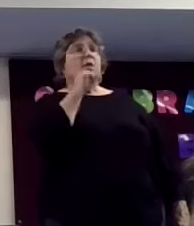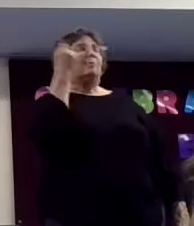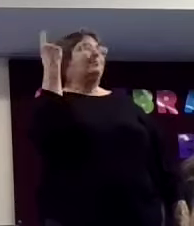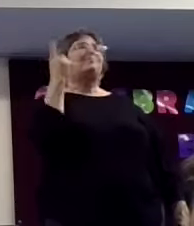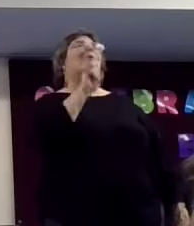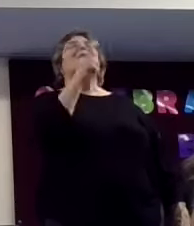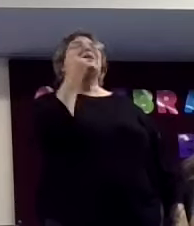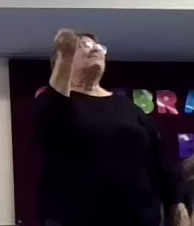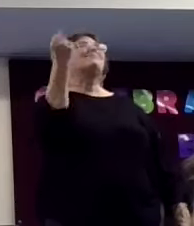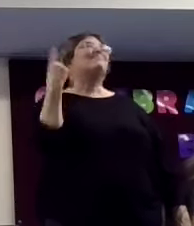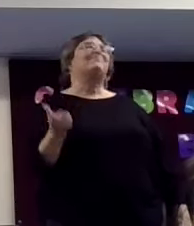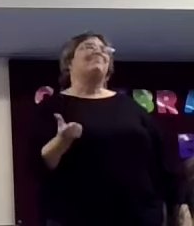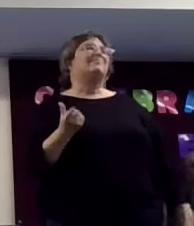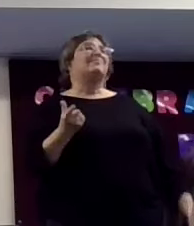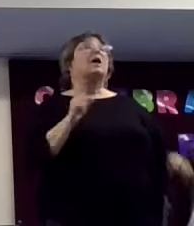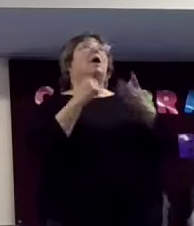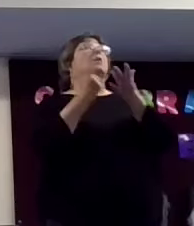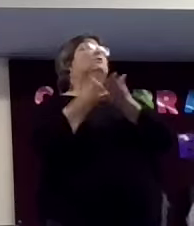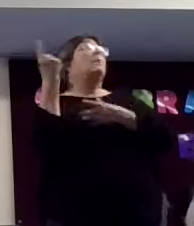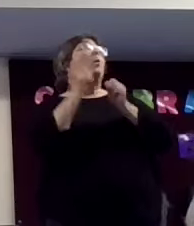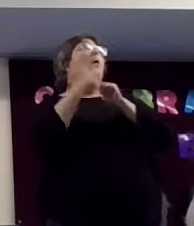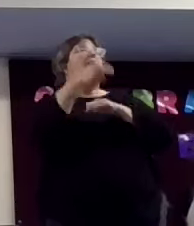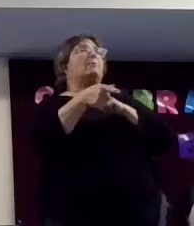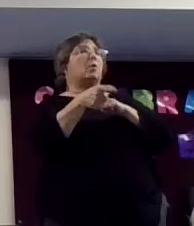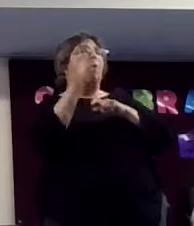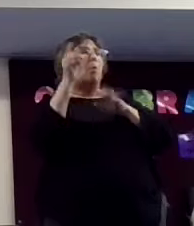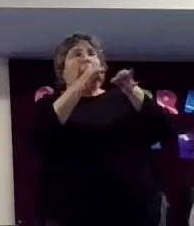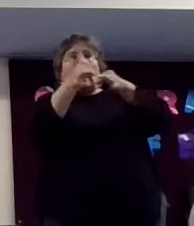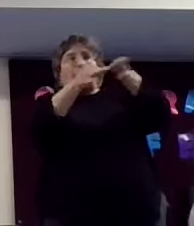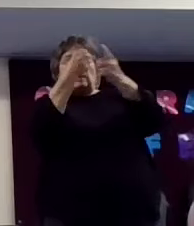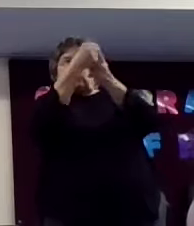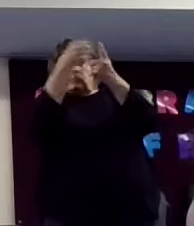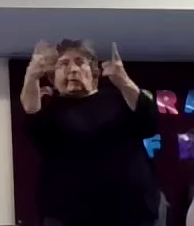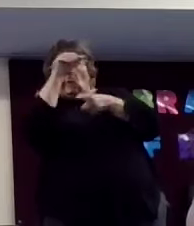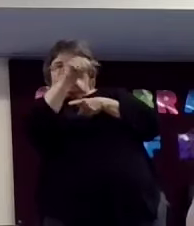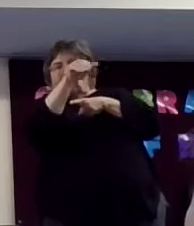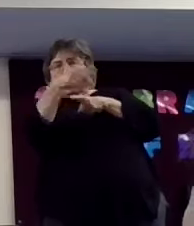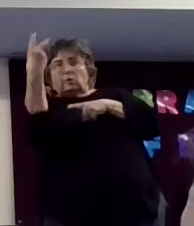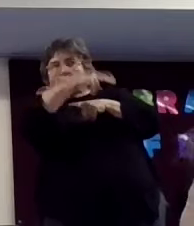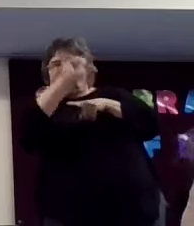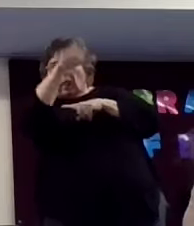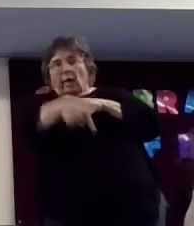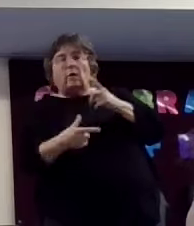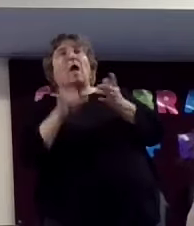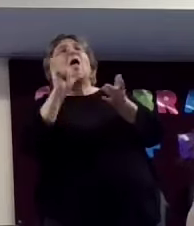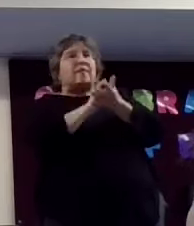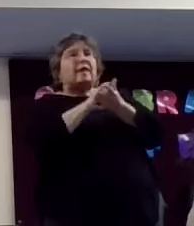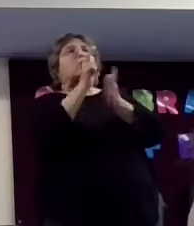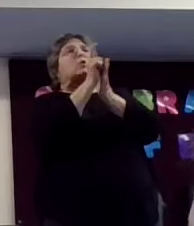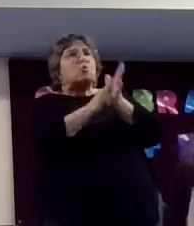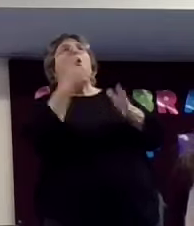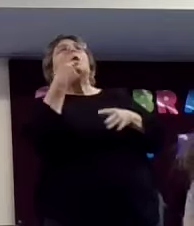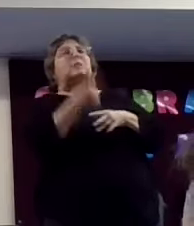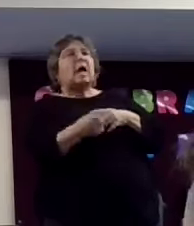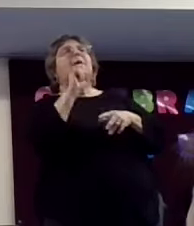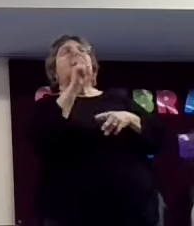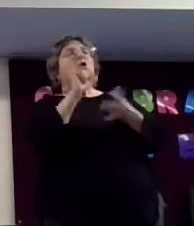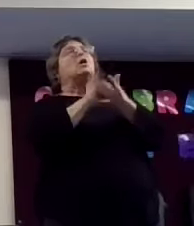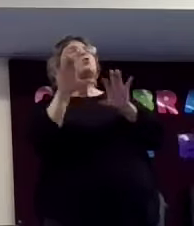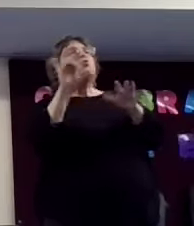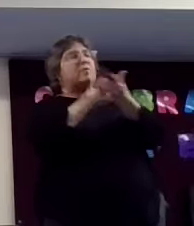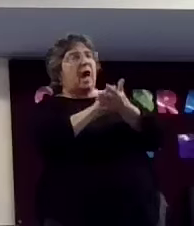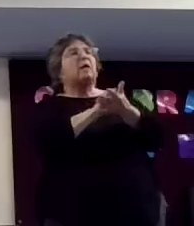don't. And to have someone with them who's going to explain them and remind them 2 days later, that's what your lawyer said, and making sure